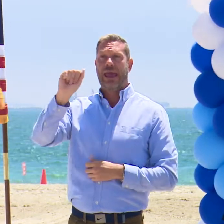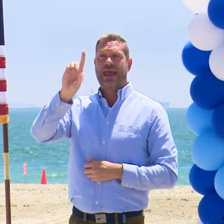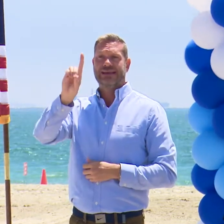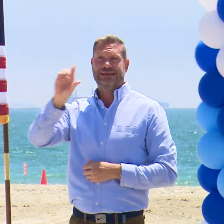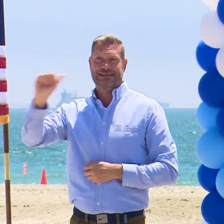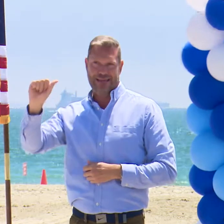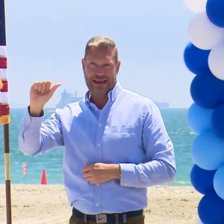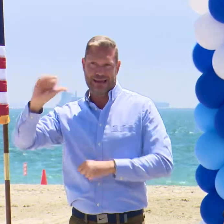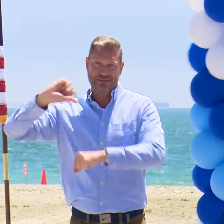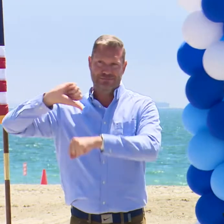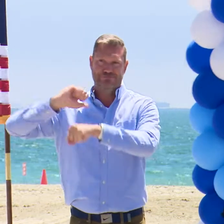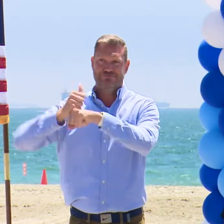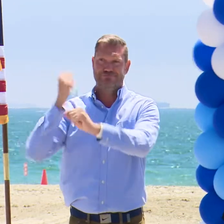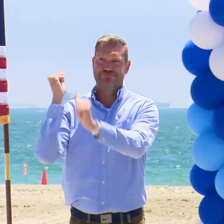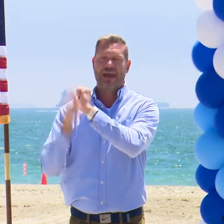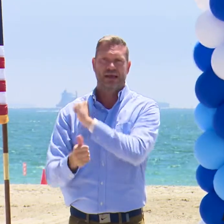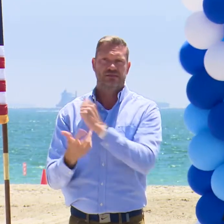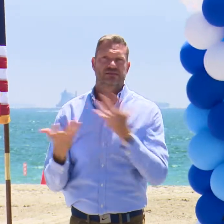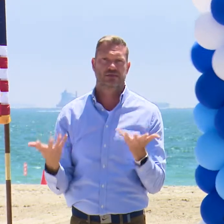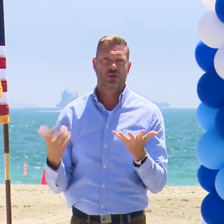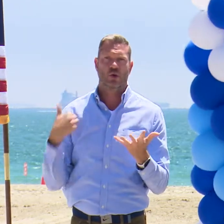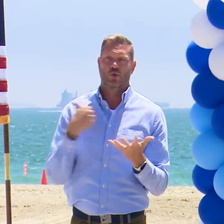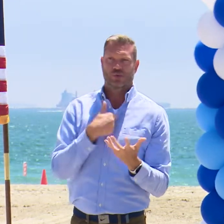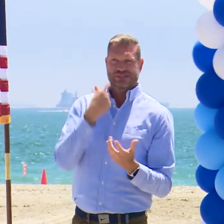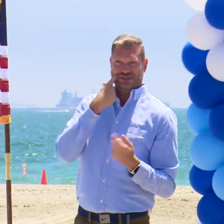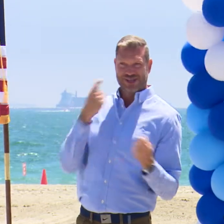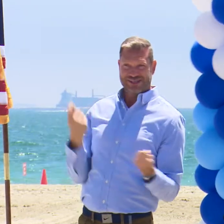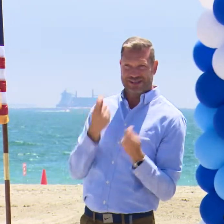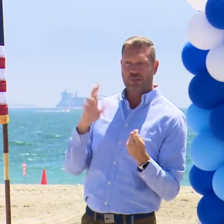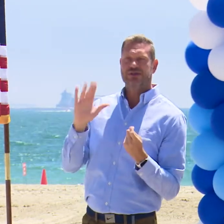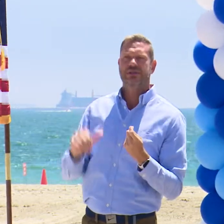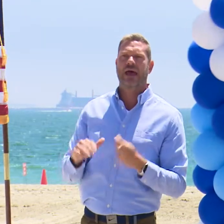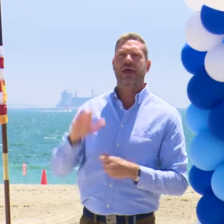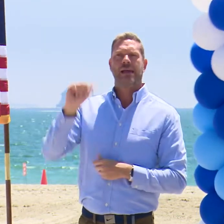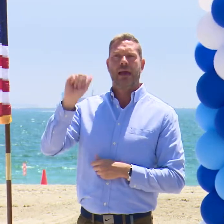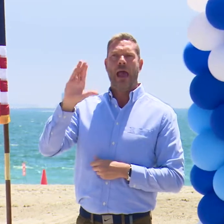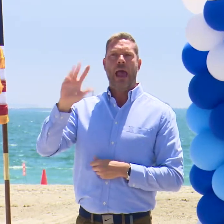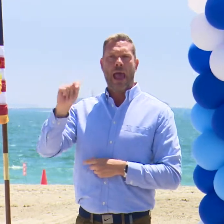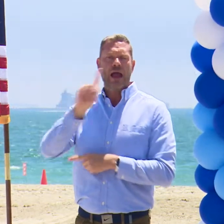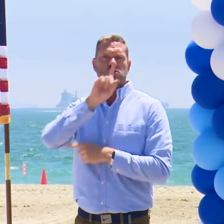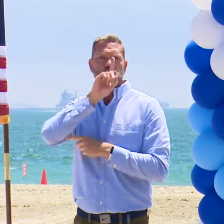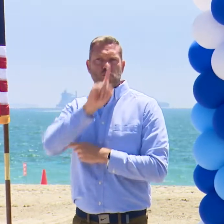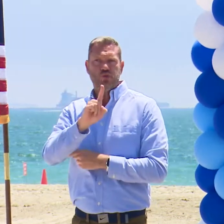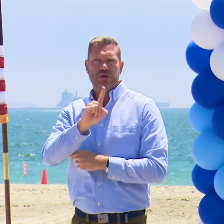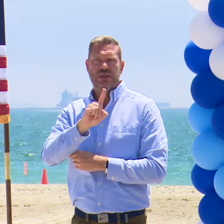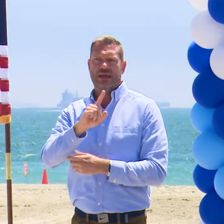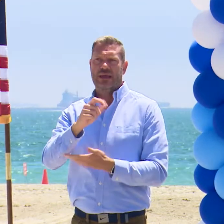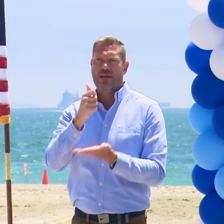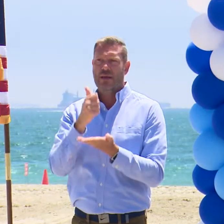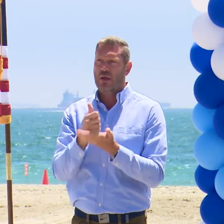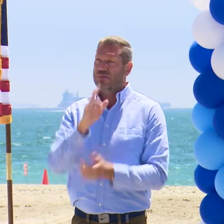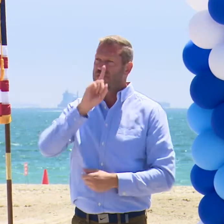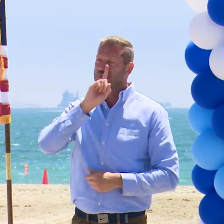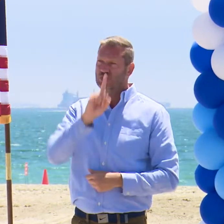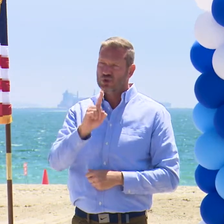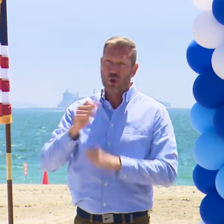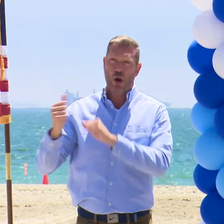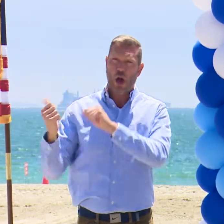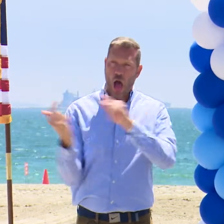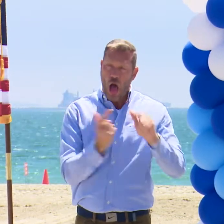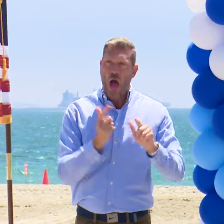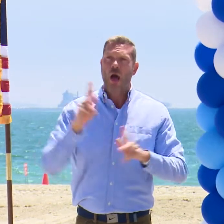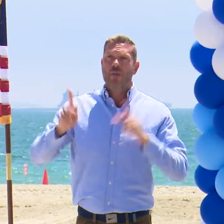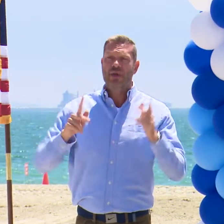this last week at the City Council. We know that this act ensures that all people, particularly people with certain